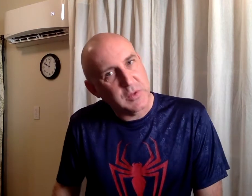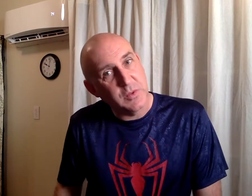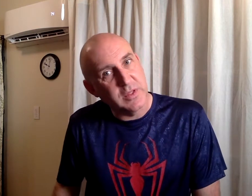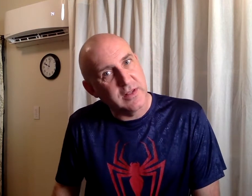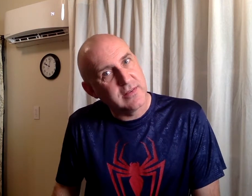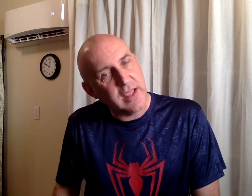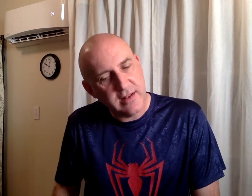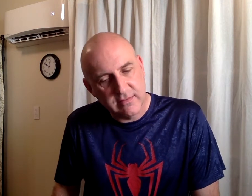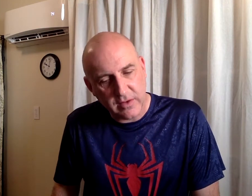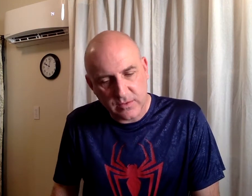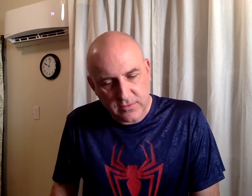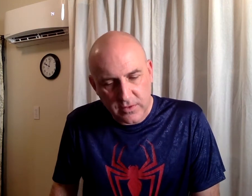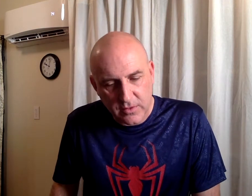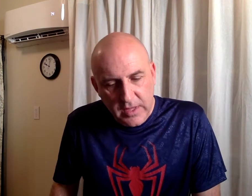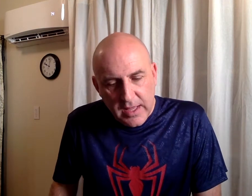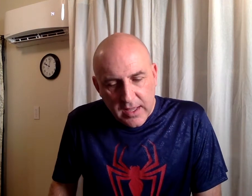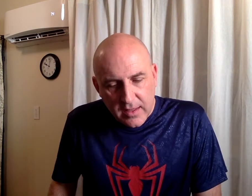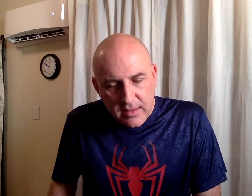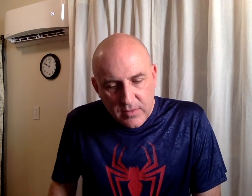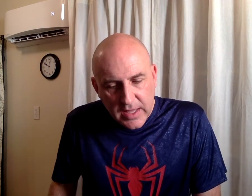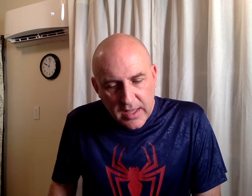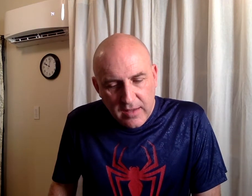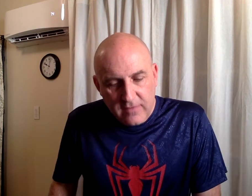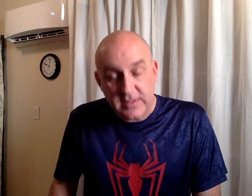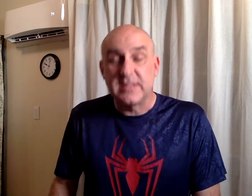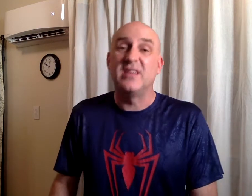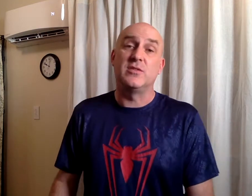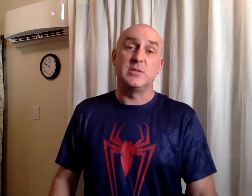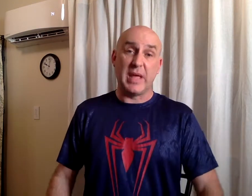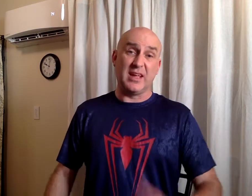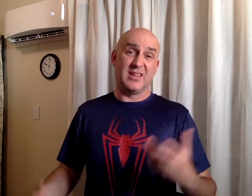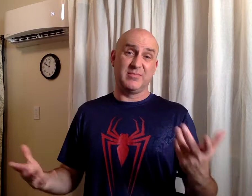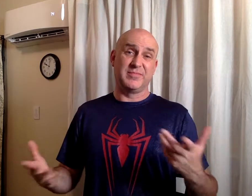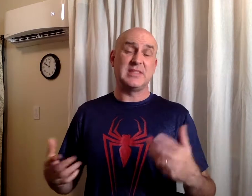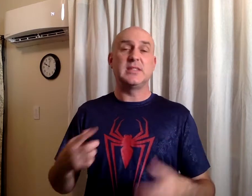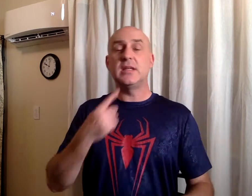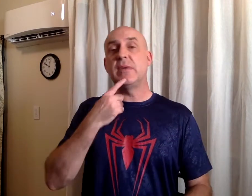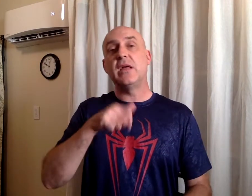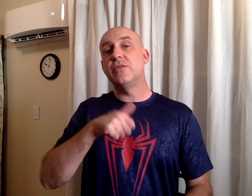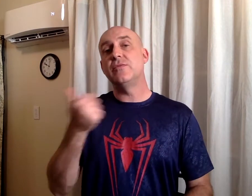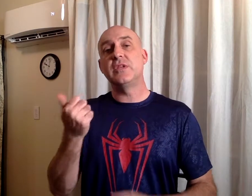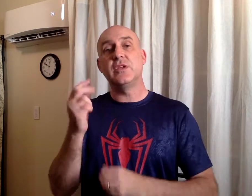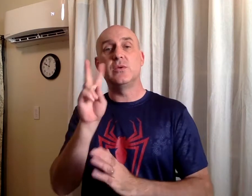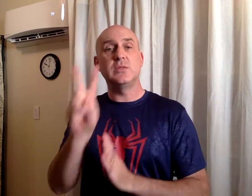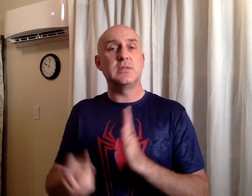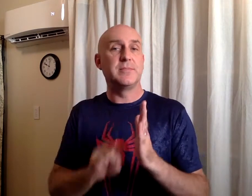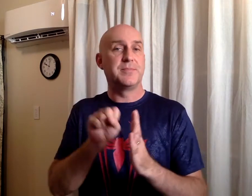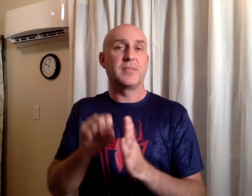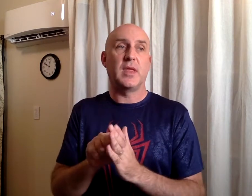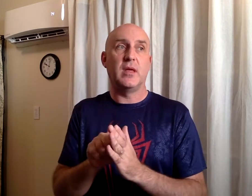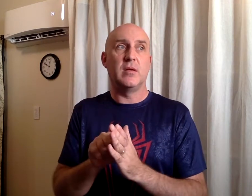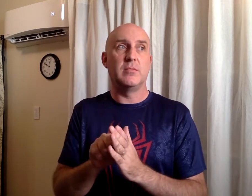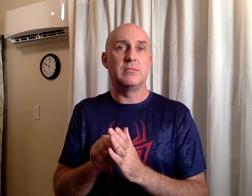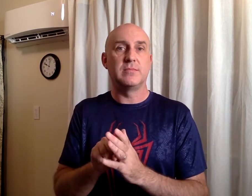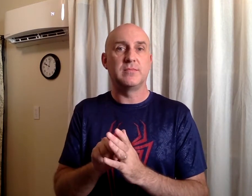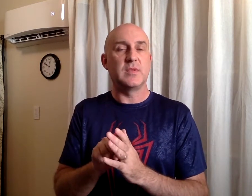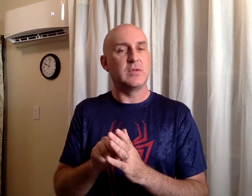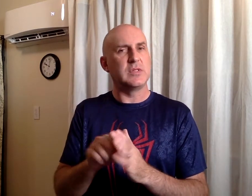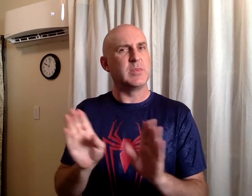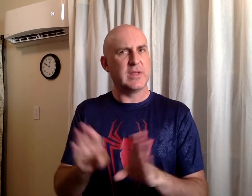cool little side note for you. Then we have the sign for Spank. As I said in my other videos, you know, just being